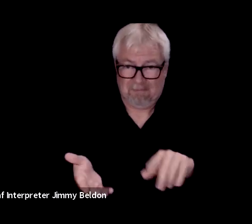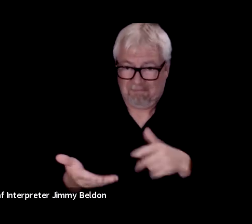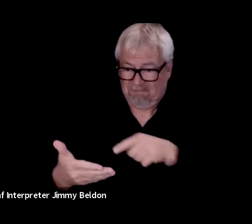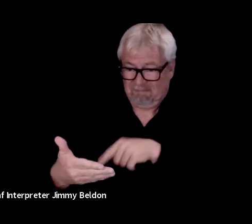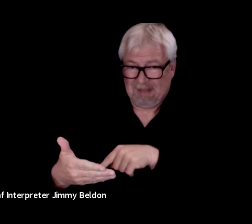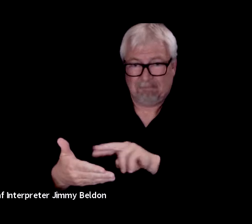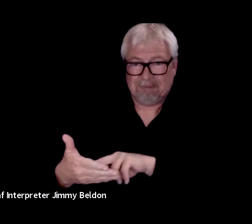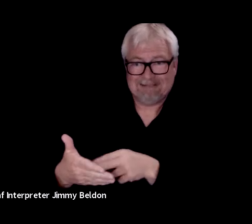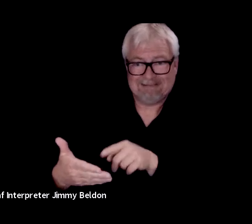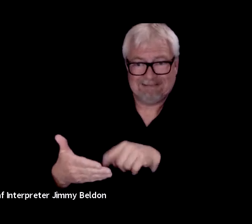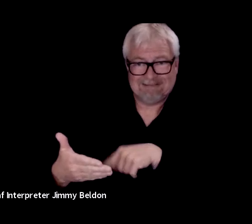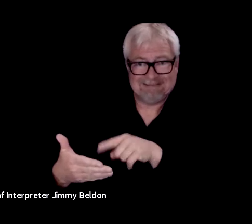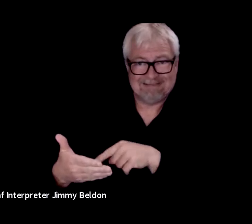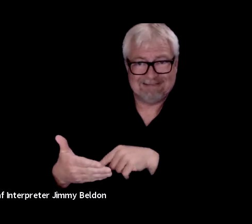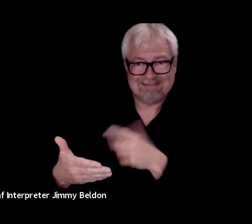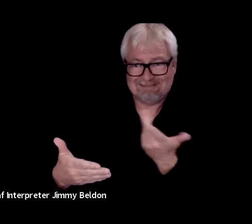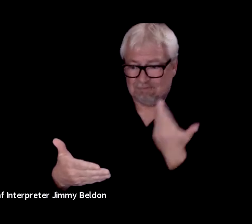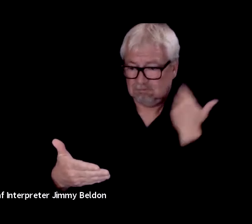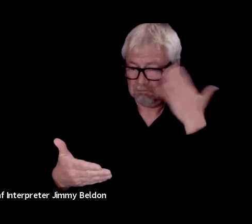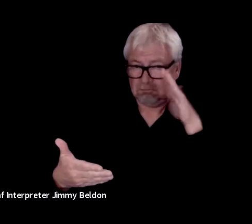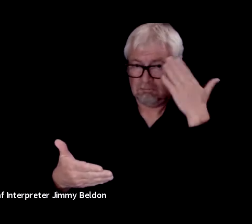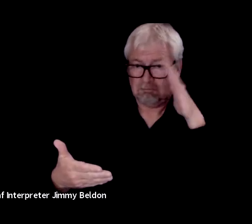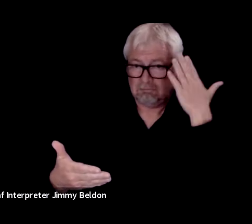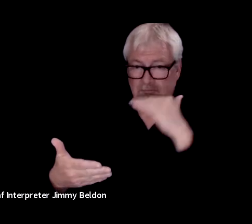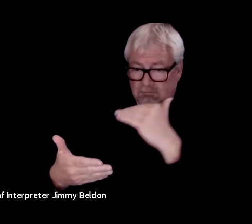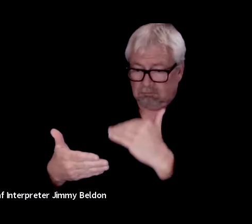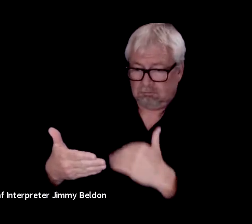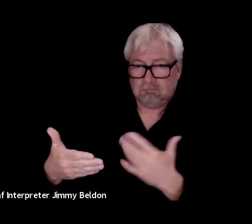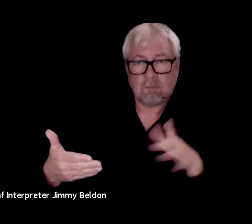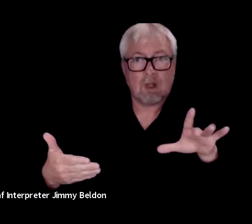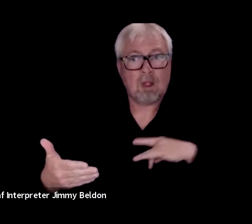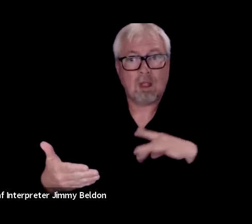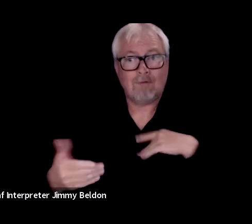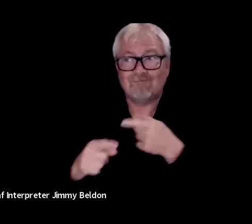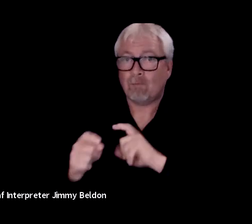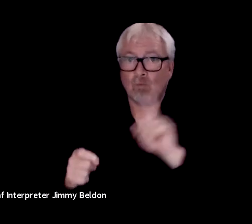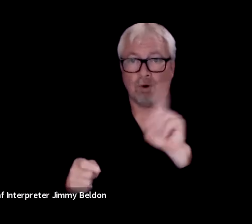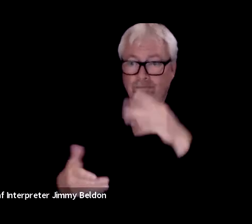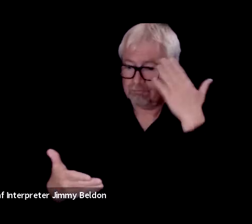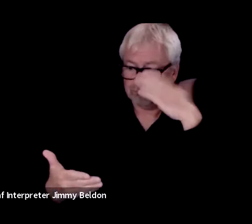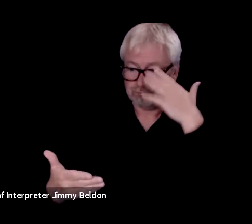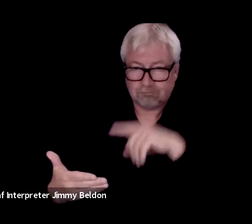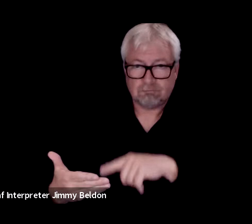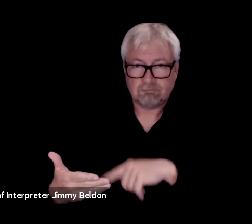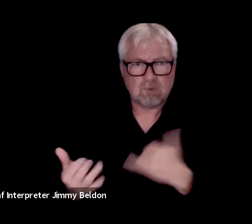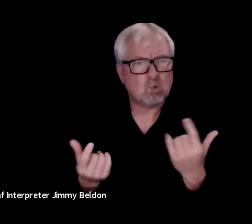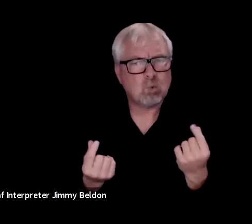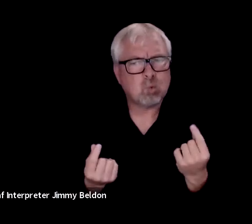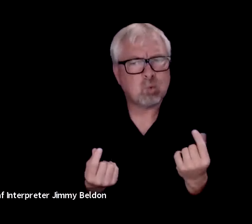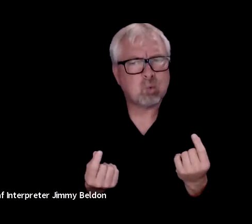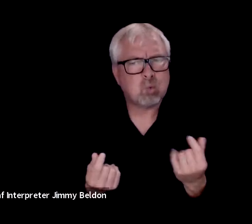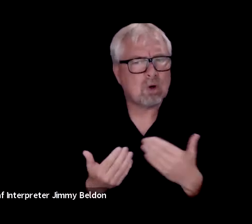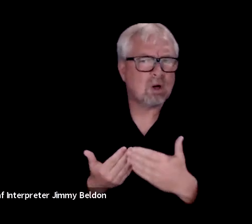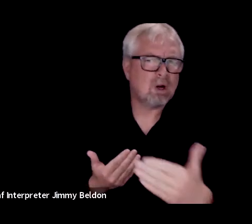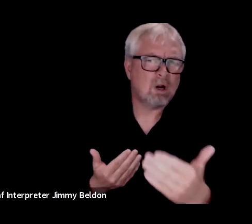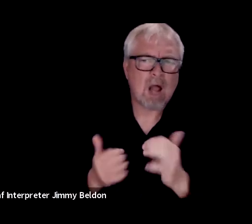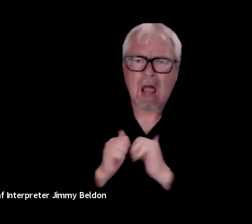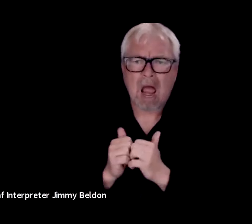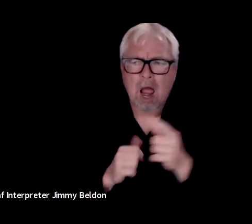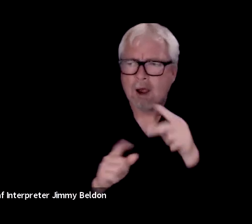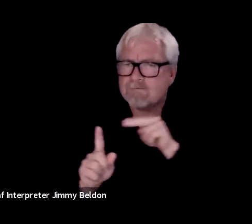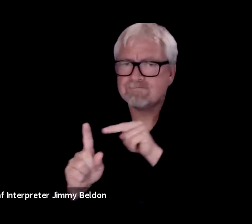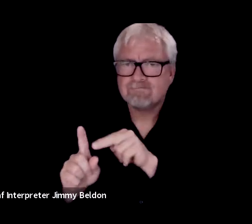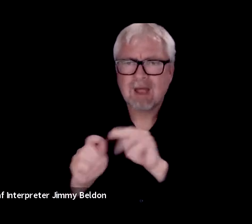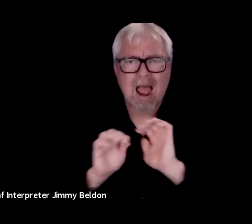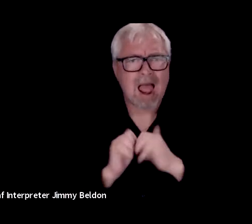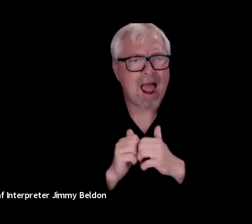is seen as such a big part of the answer? Or are we losing something by not being able to do that as well as we once did? It's a great question,